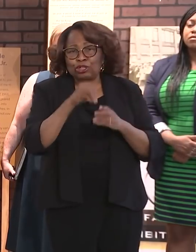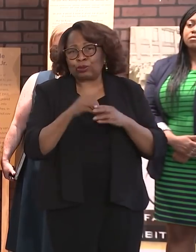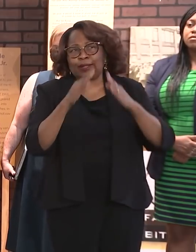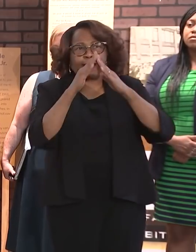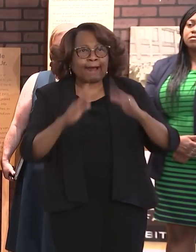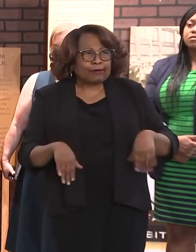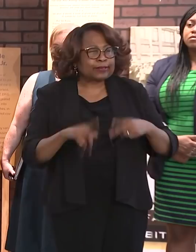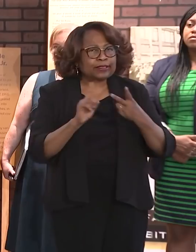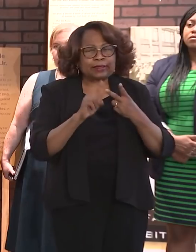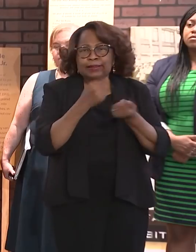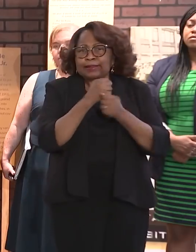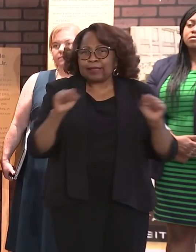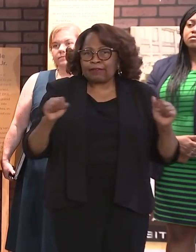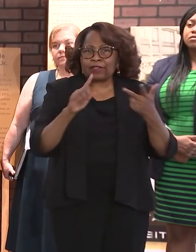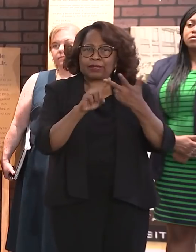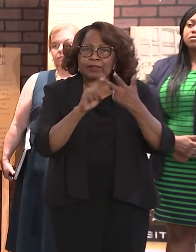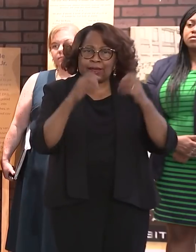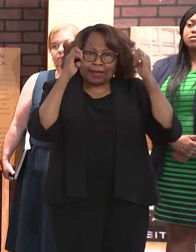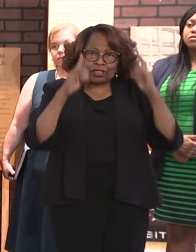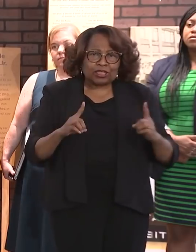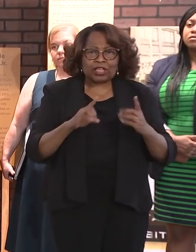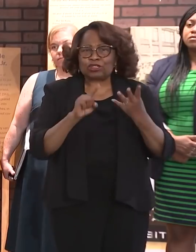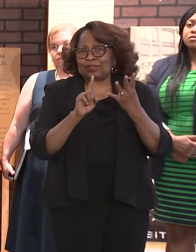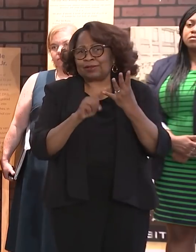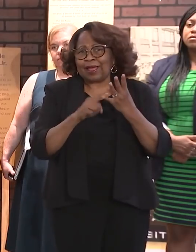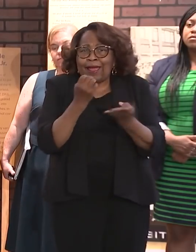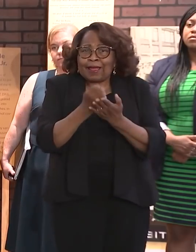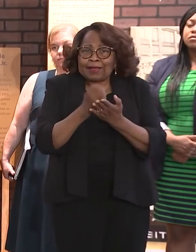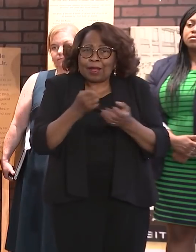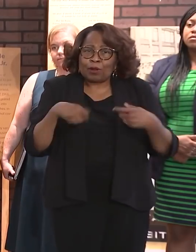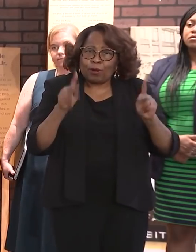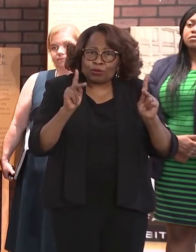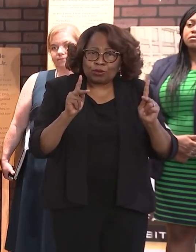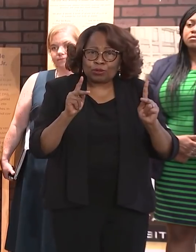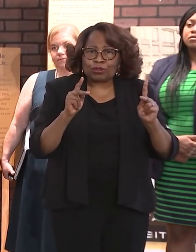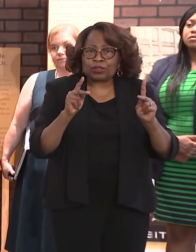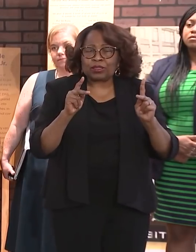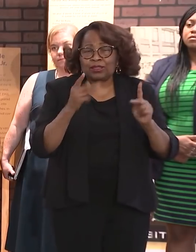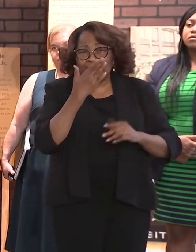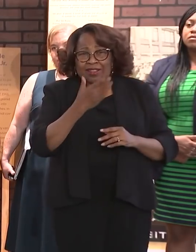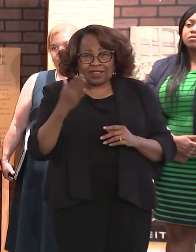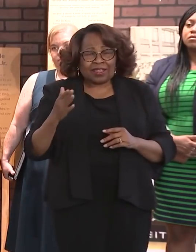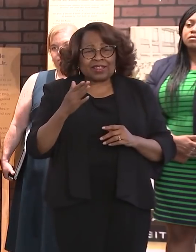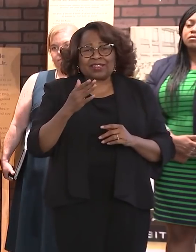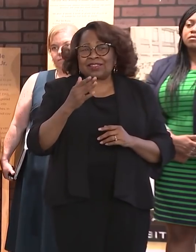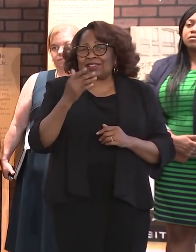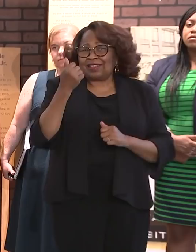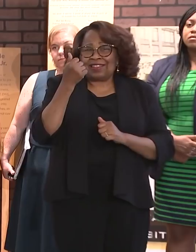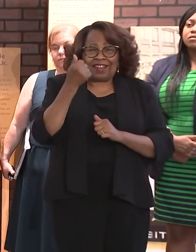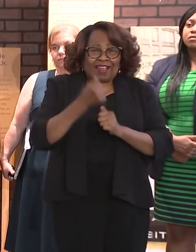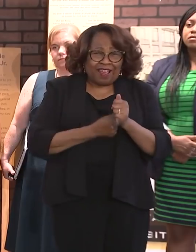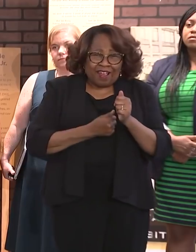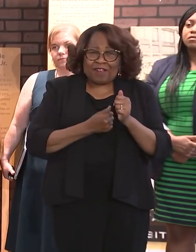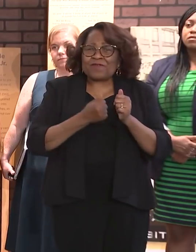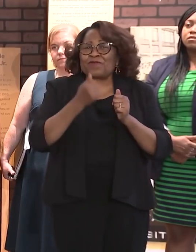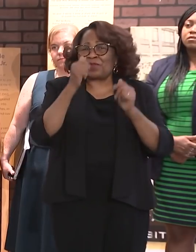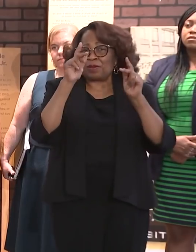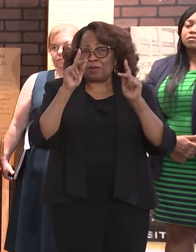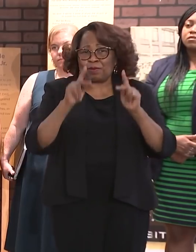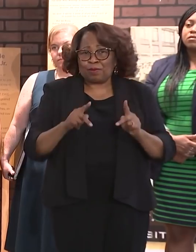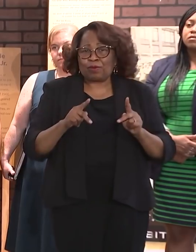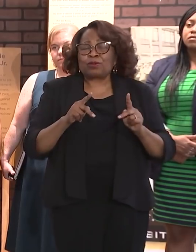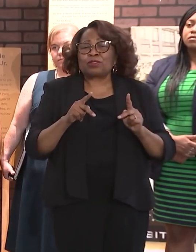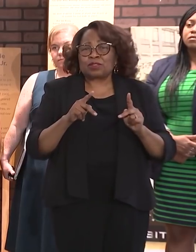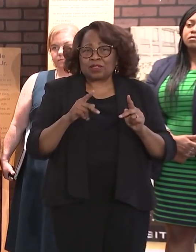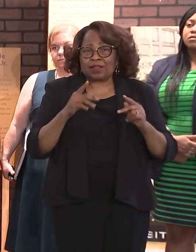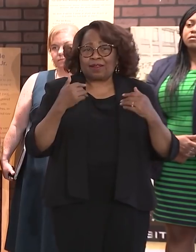housing, safety, education, economic opportunity, factors every single one of which have,